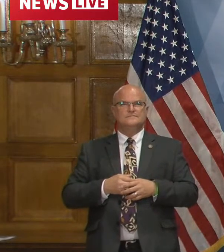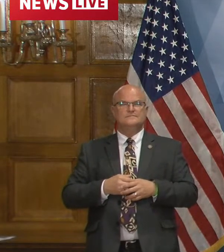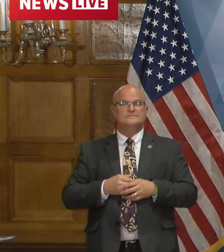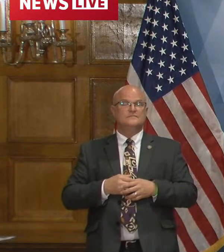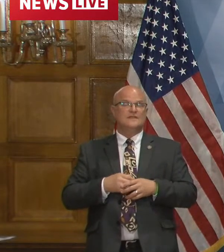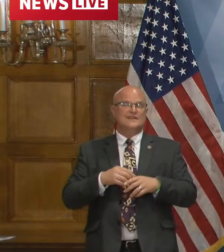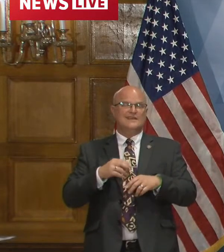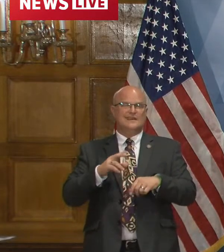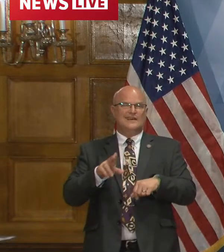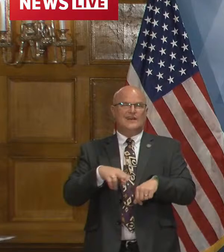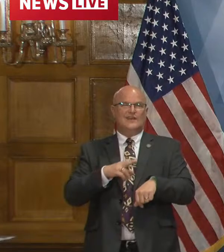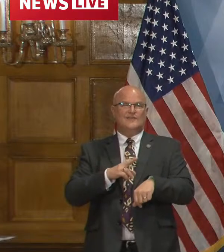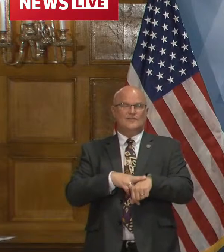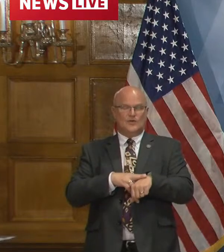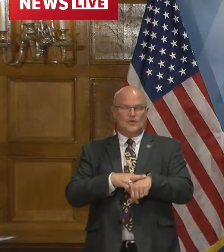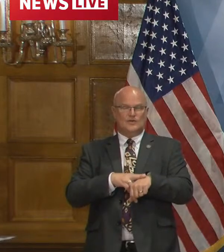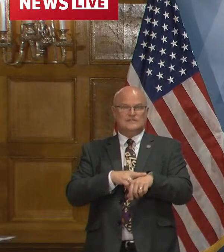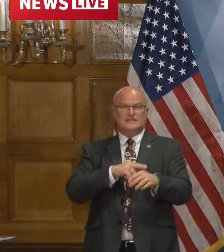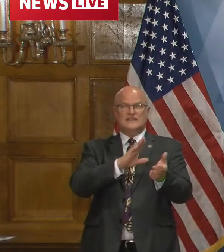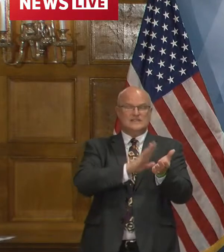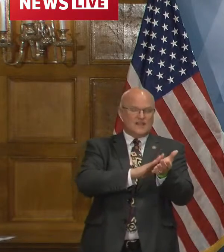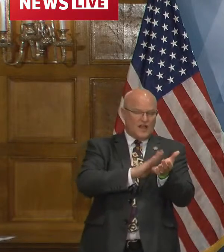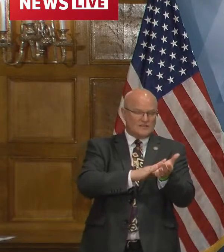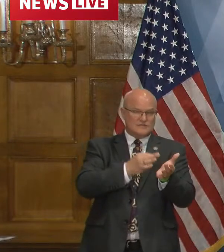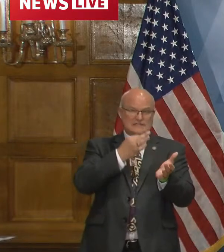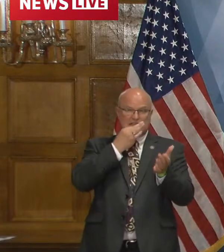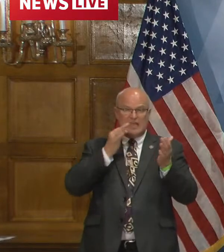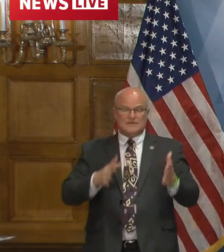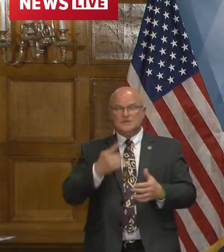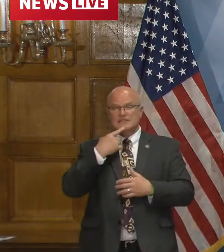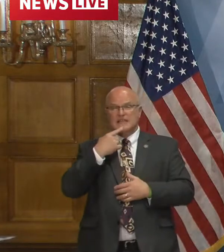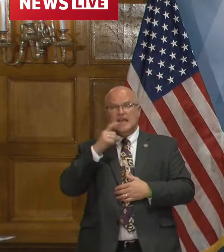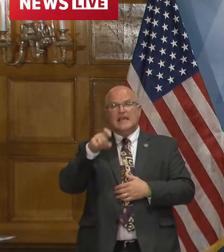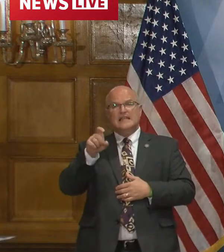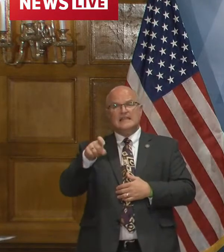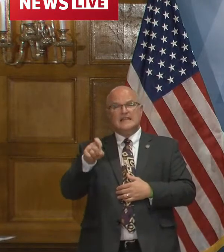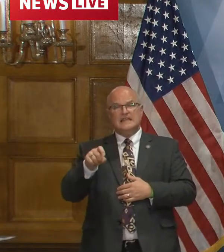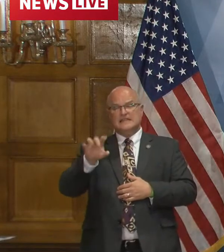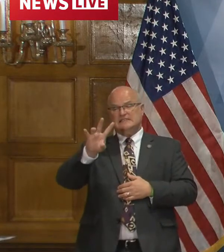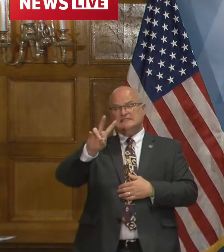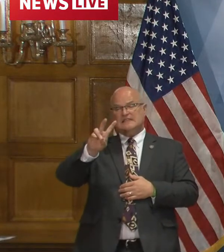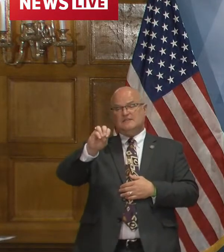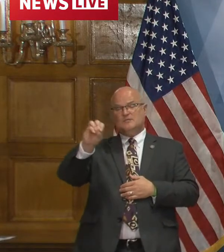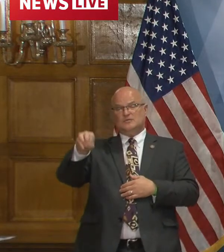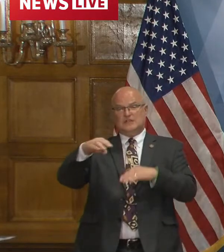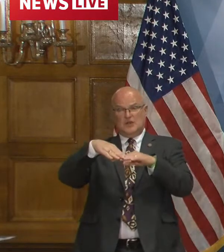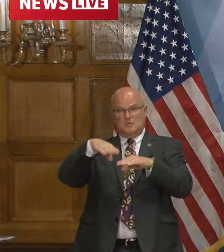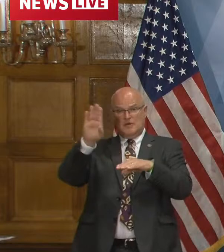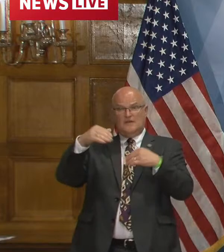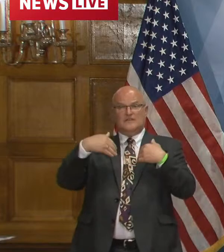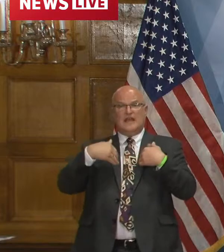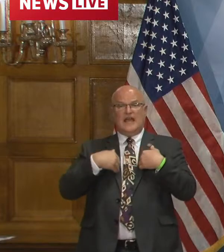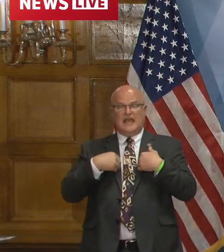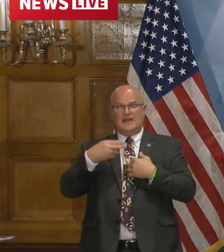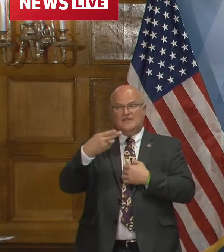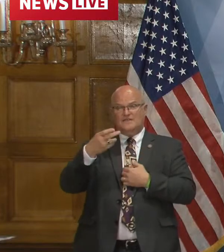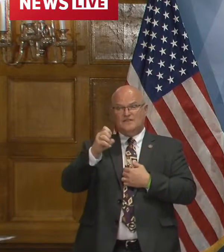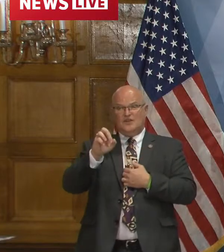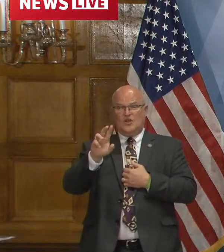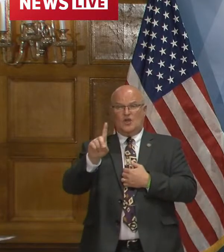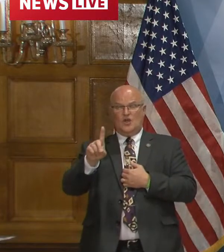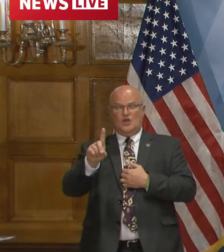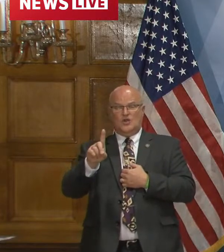Of course, the epidemiologists, the experts say we'd need to get to 70% or above to have herd